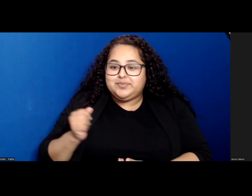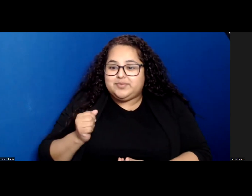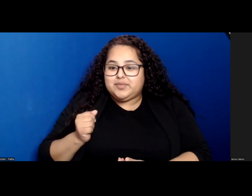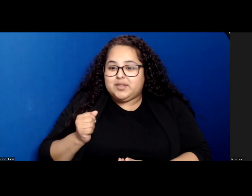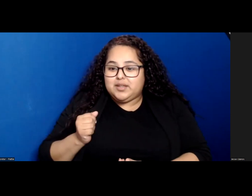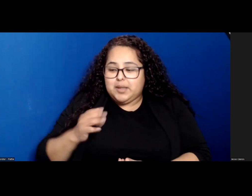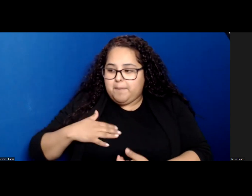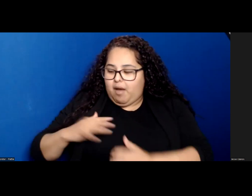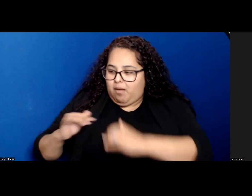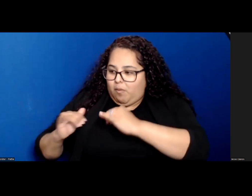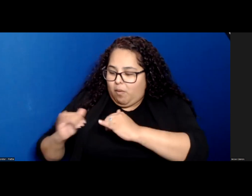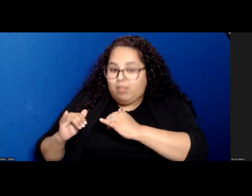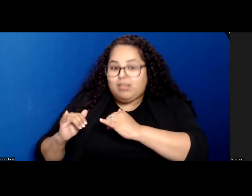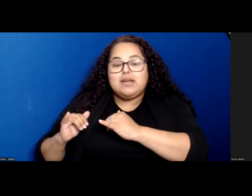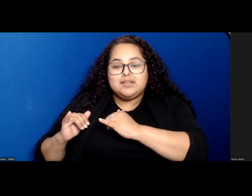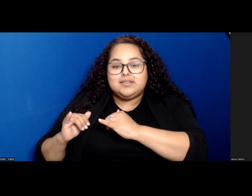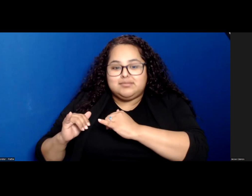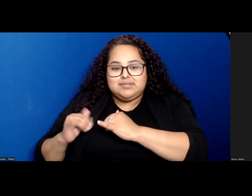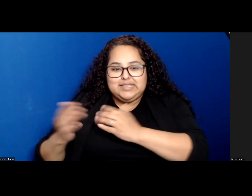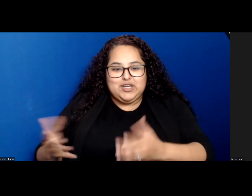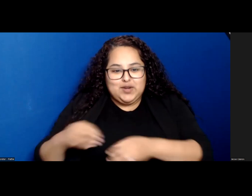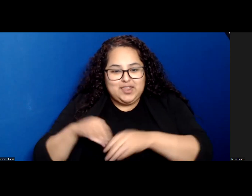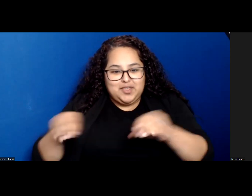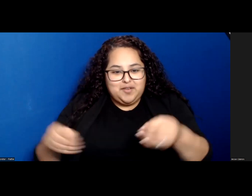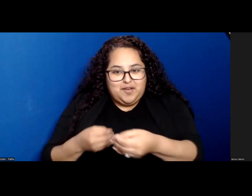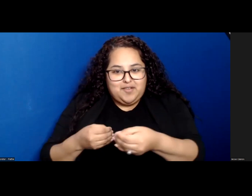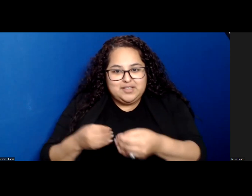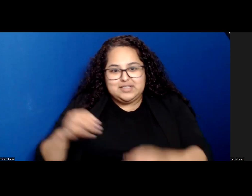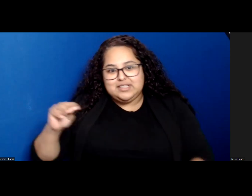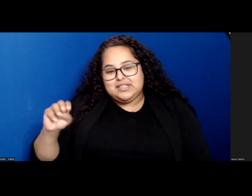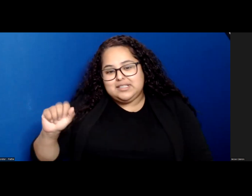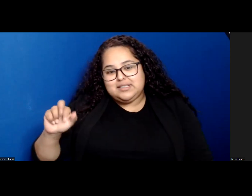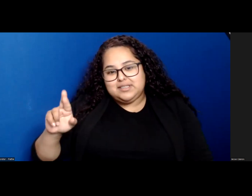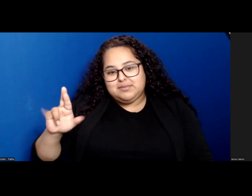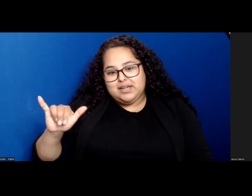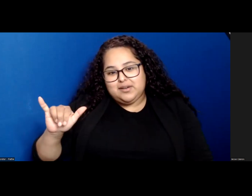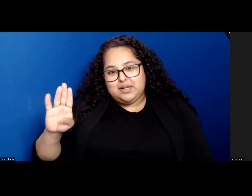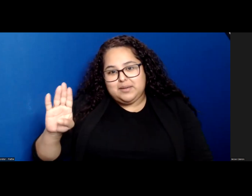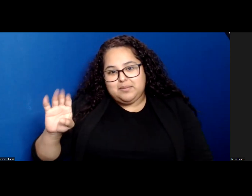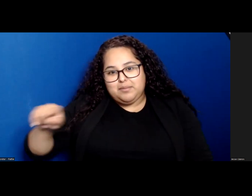with my colleague here in the office, Mary Beth Wynn.